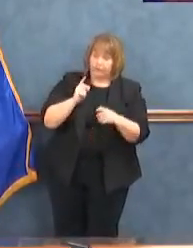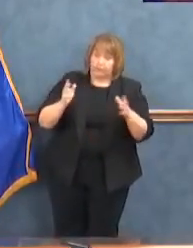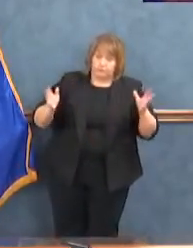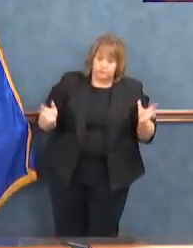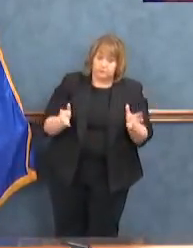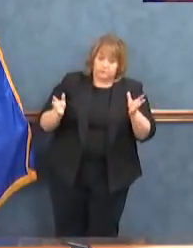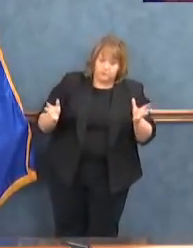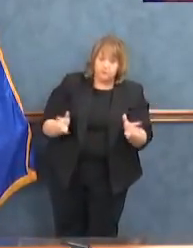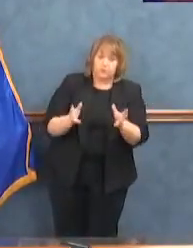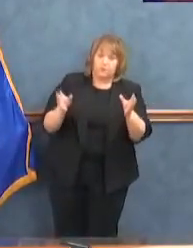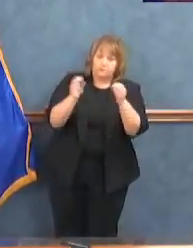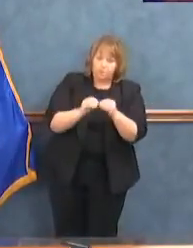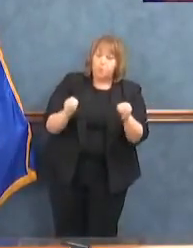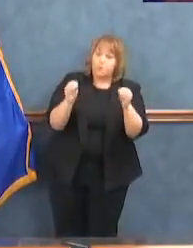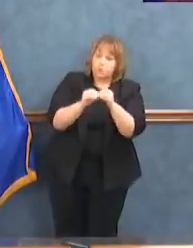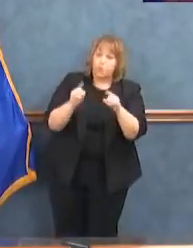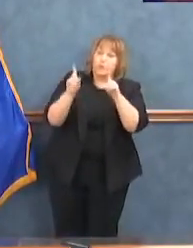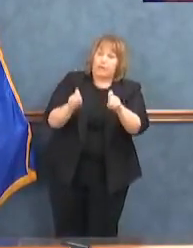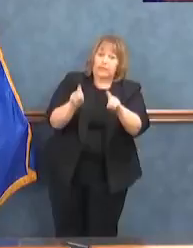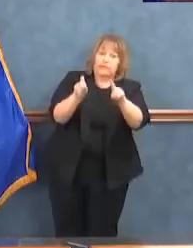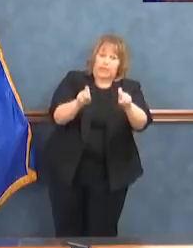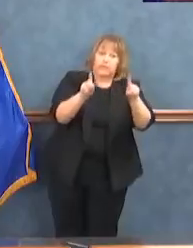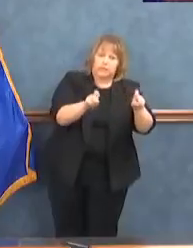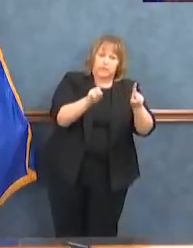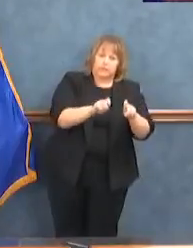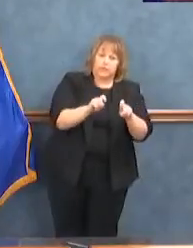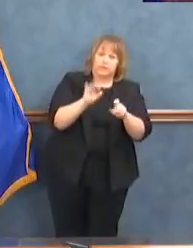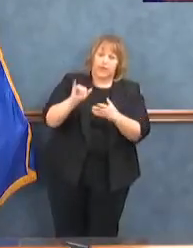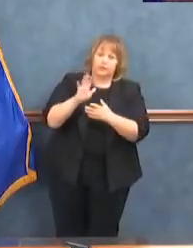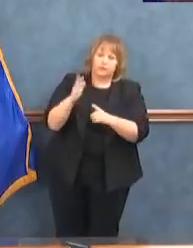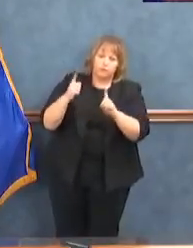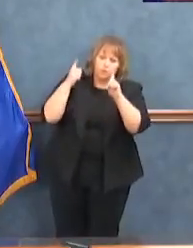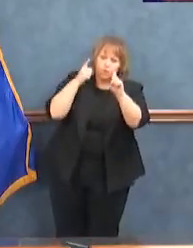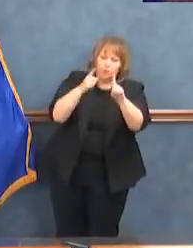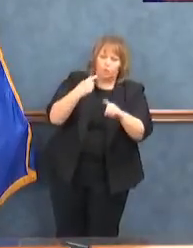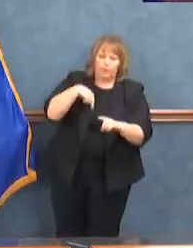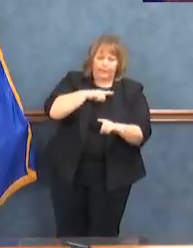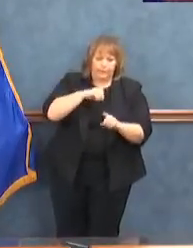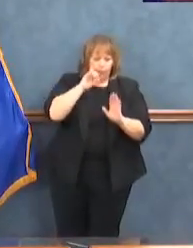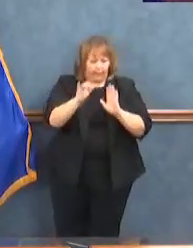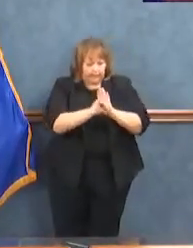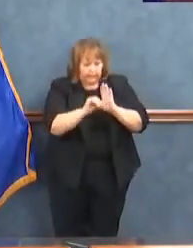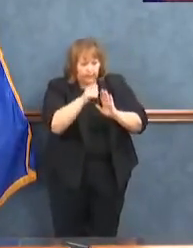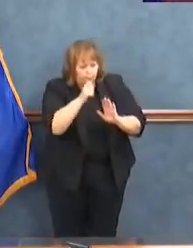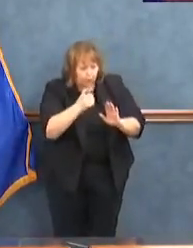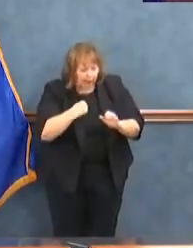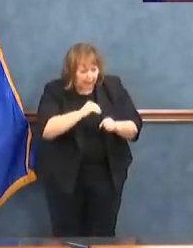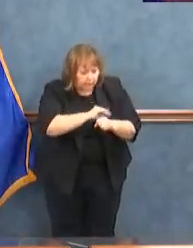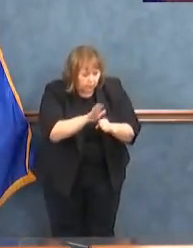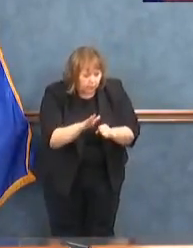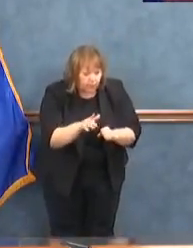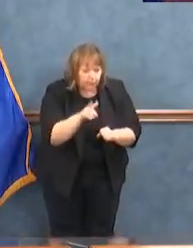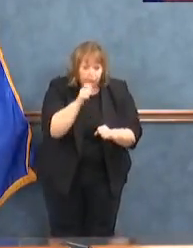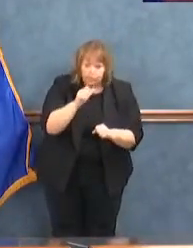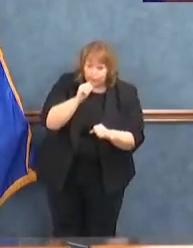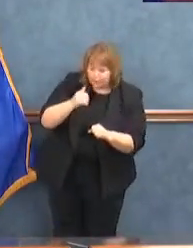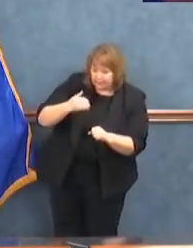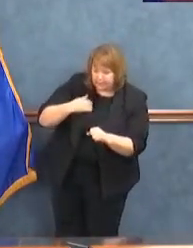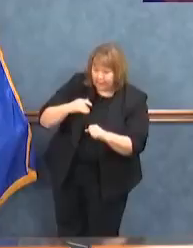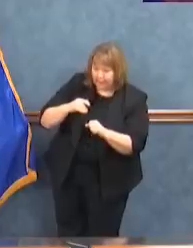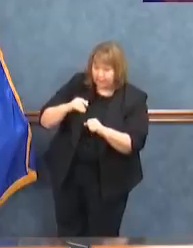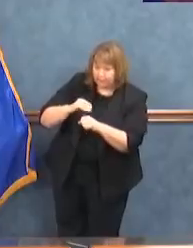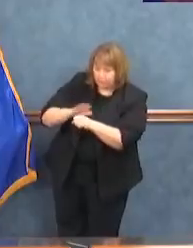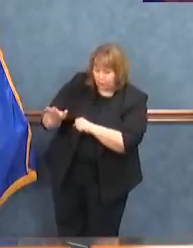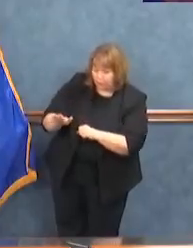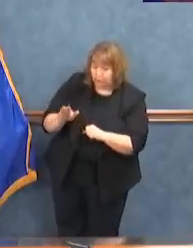his reopening plan, because we have to identify who is positive with the virus, so that Julia and